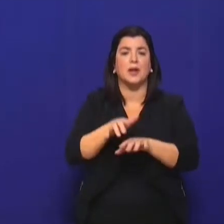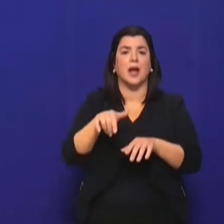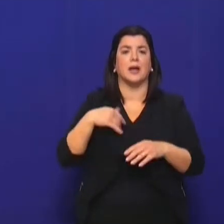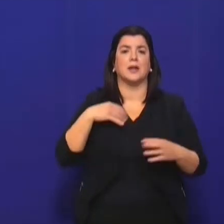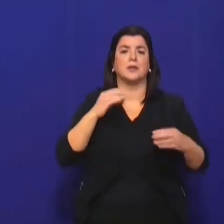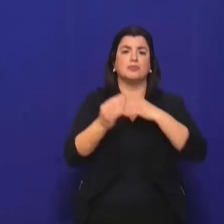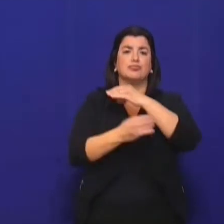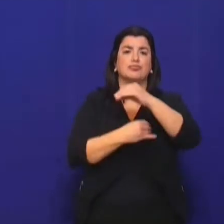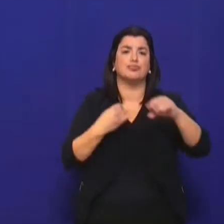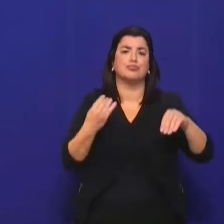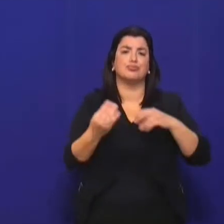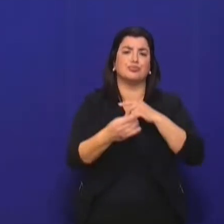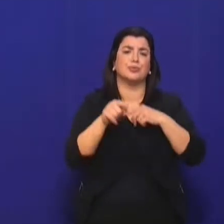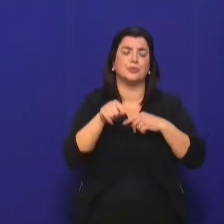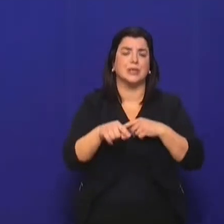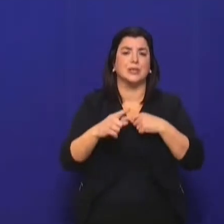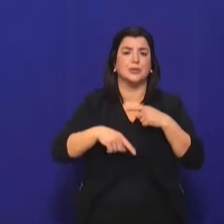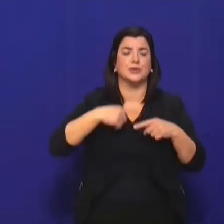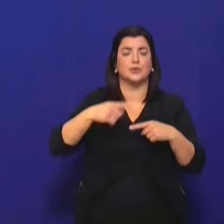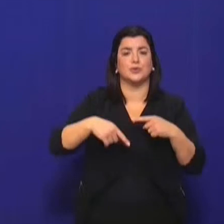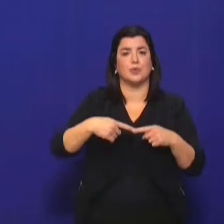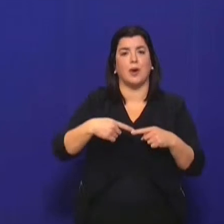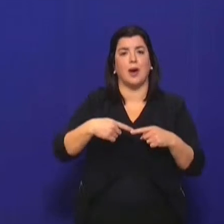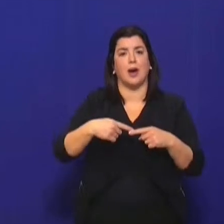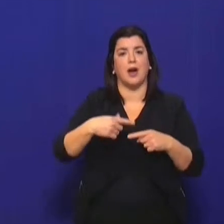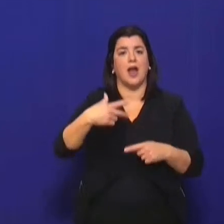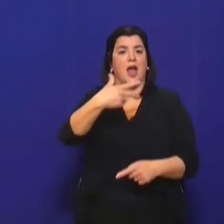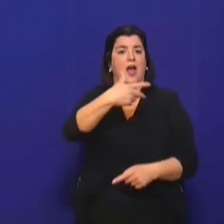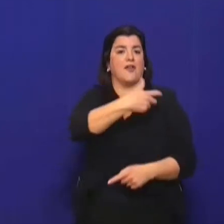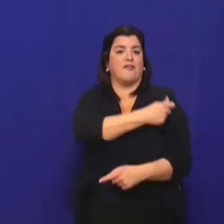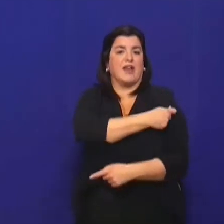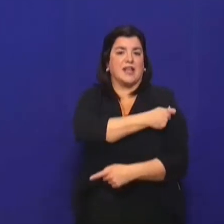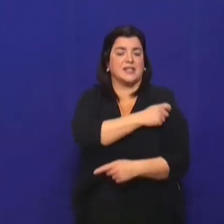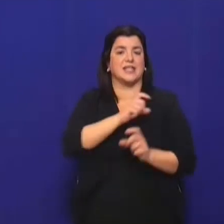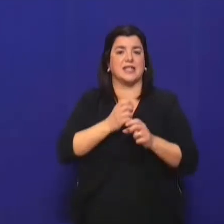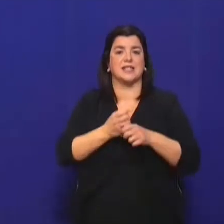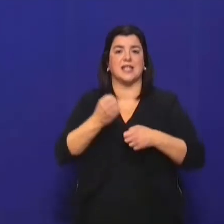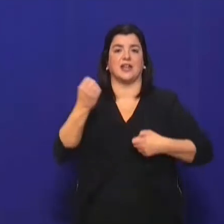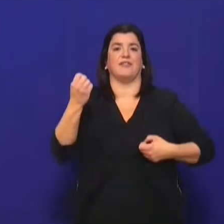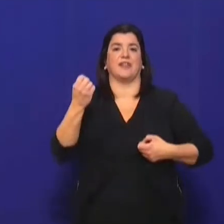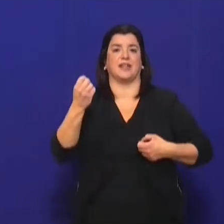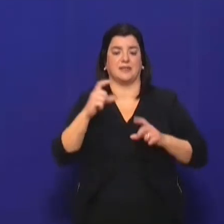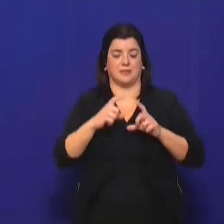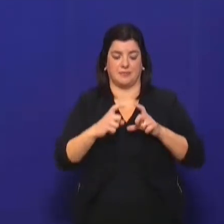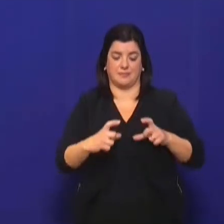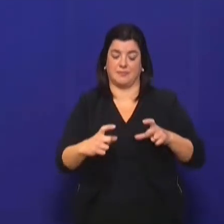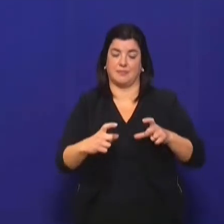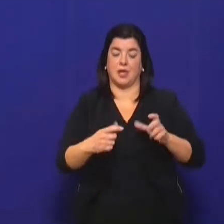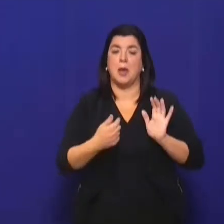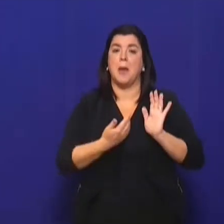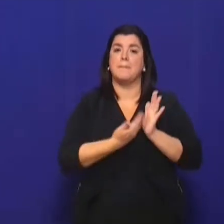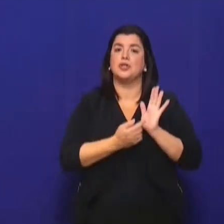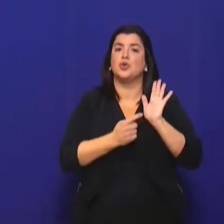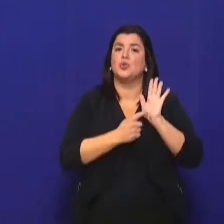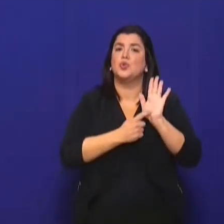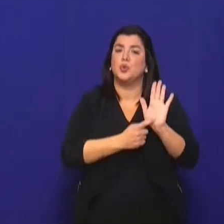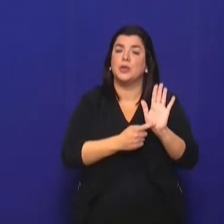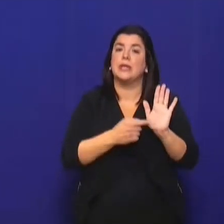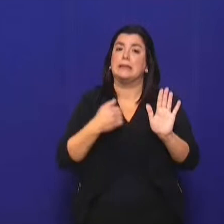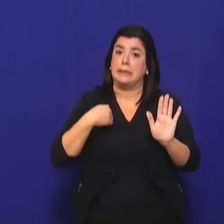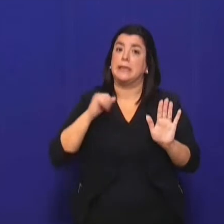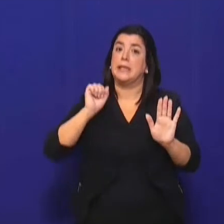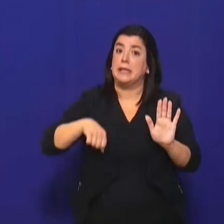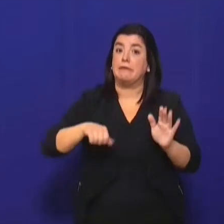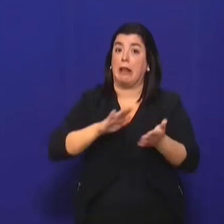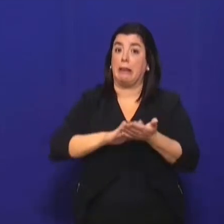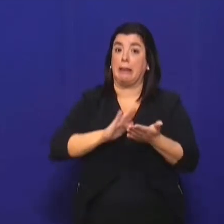qegħdin niddiskutu dan il-kunċett li inti jkollok vaccination certificate. Li inti persuna li jkun tlaqqam ikun jista'